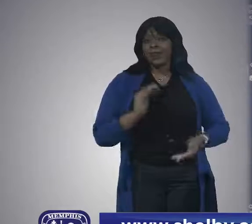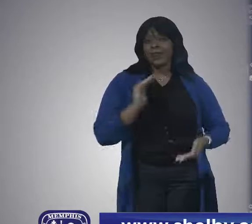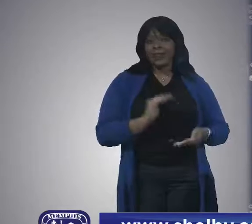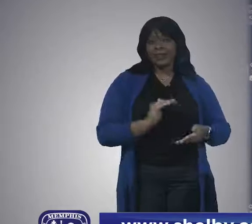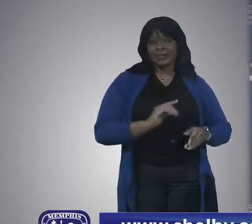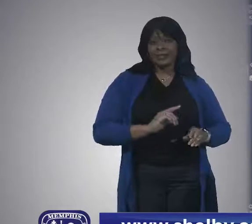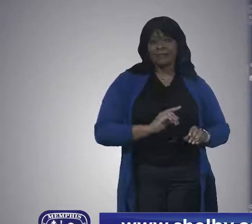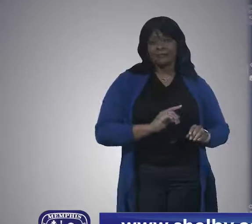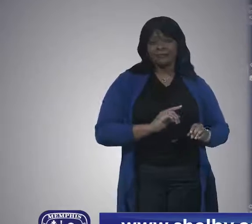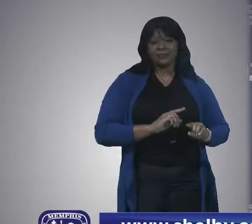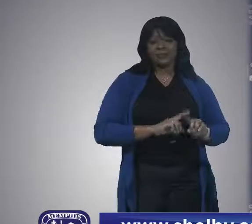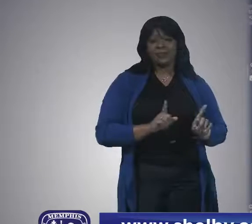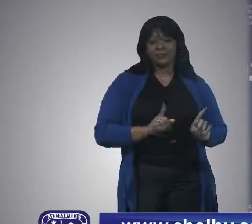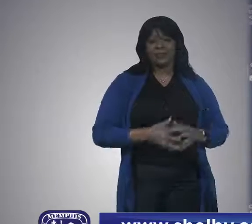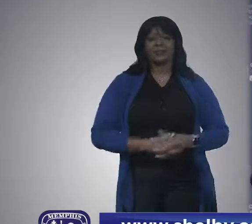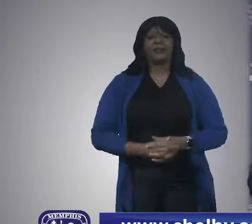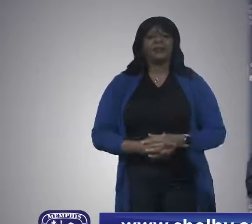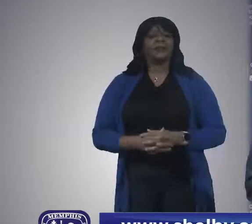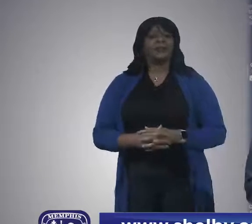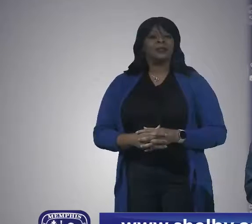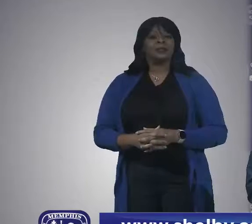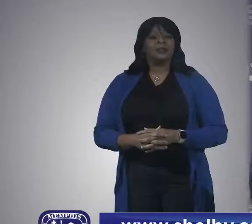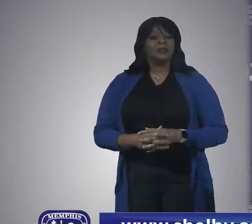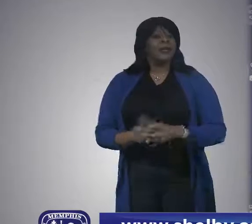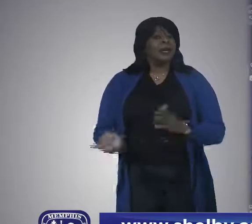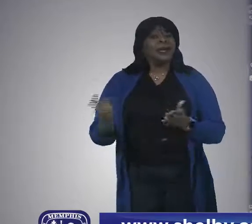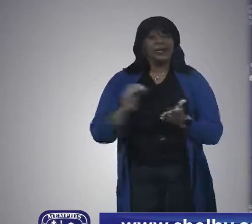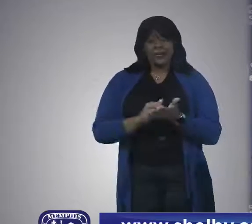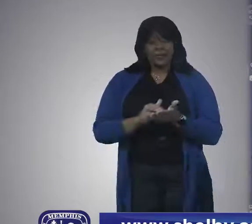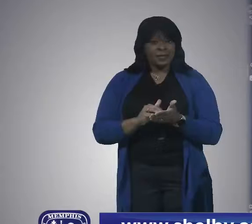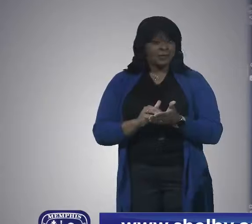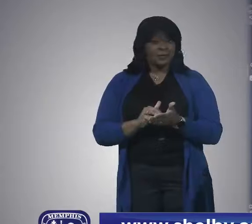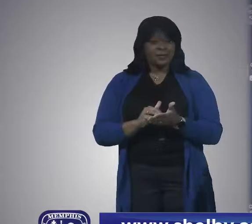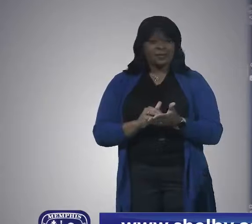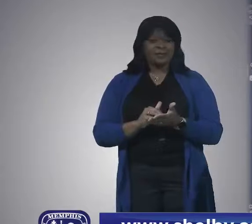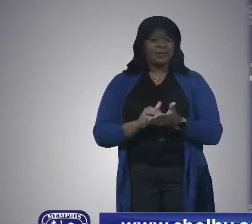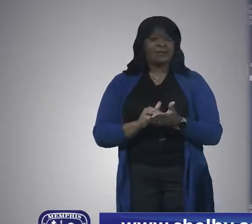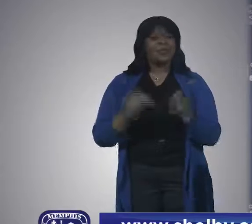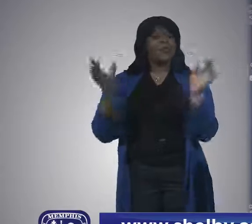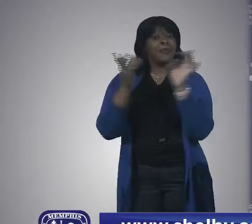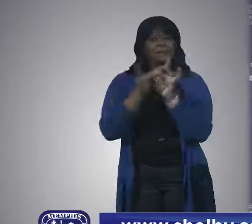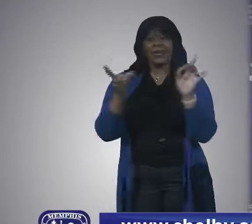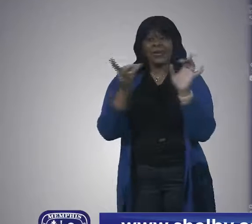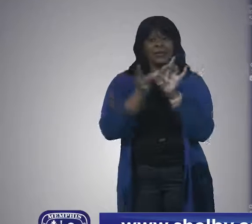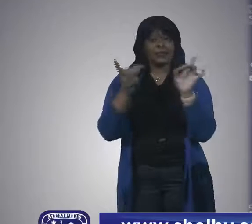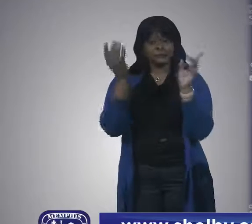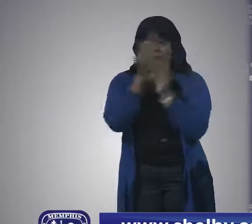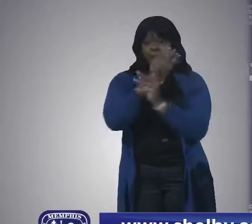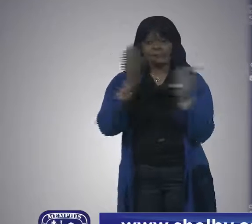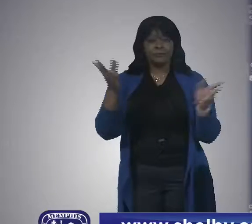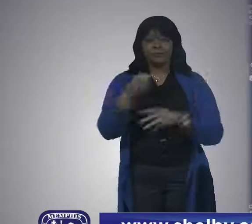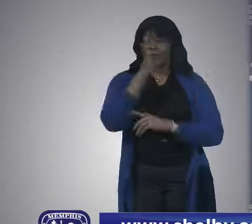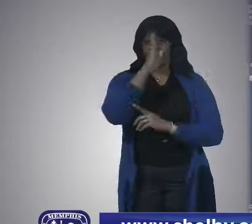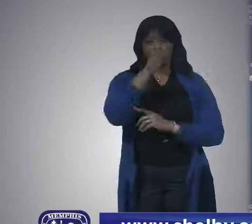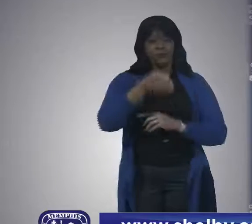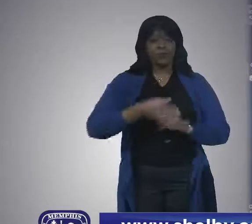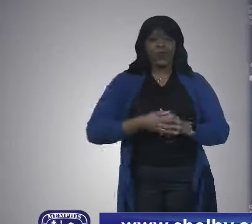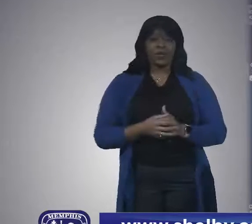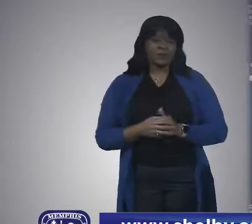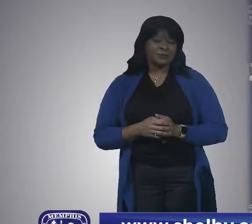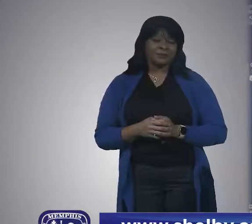less, is decreased. But again, the message, straightforward, you